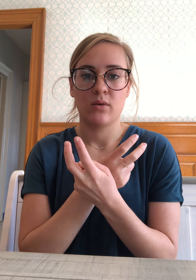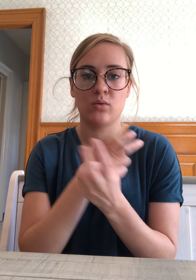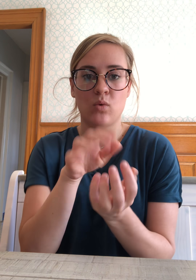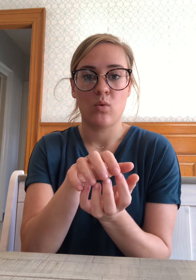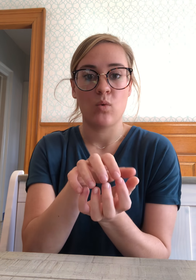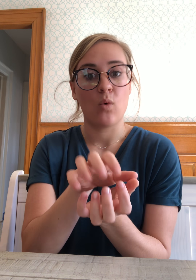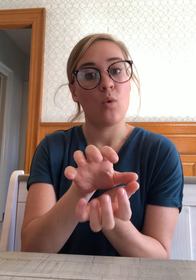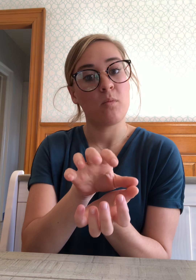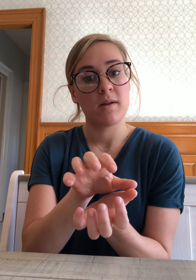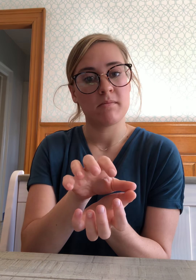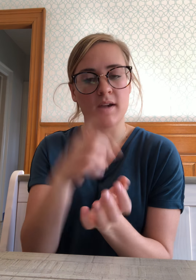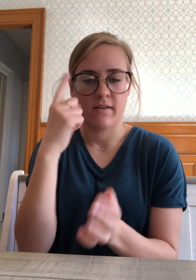example.